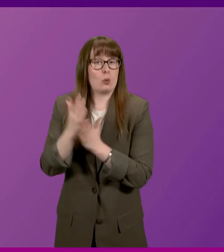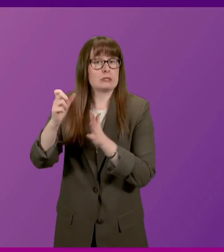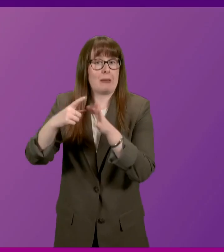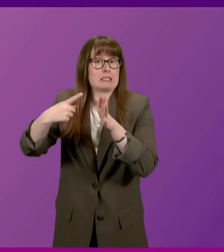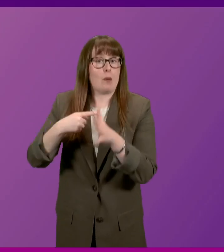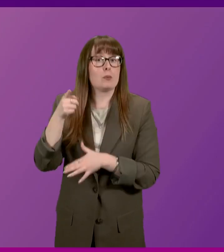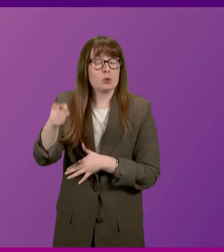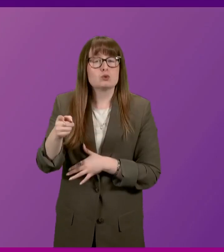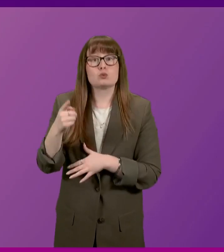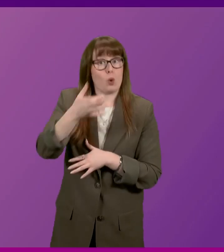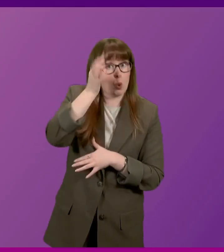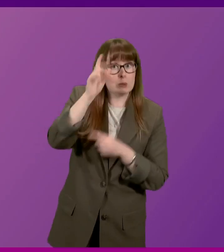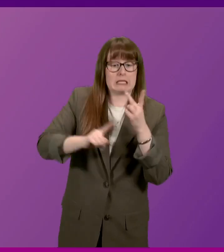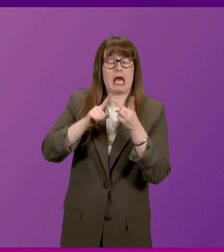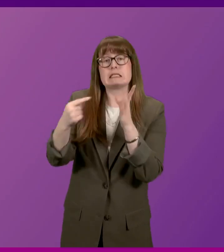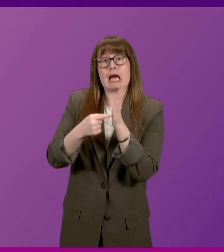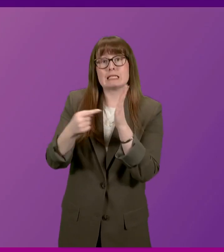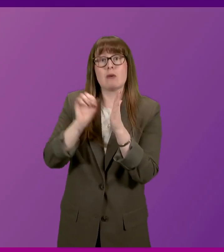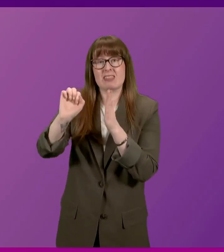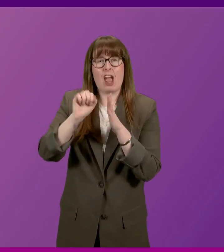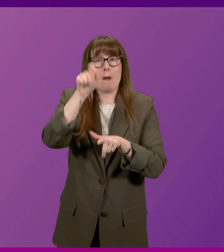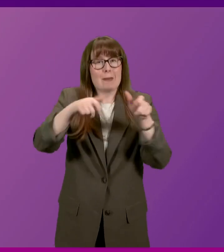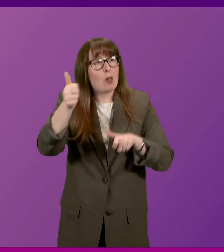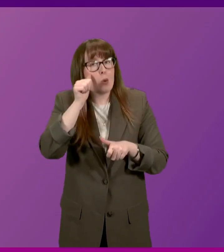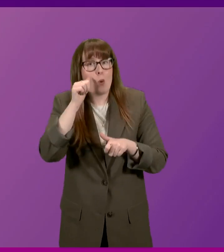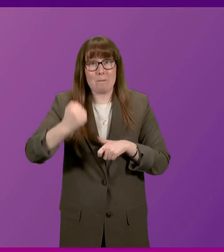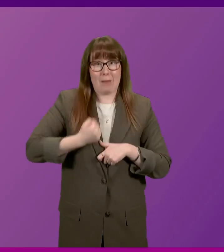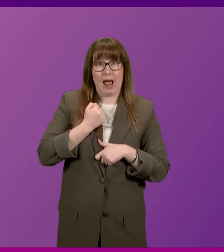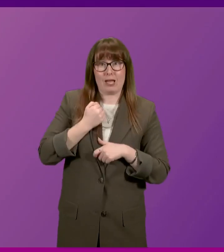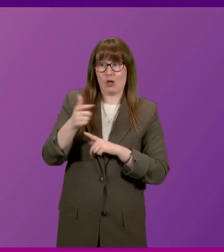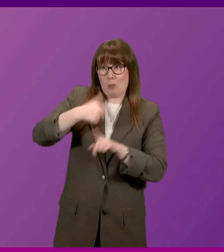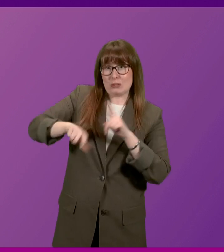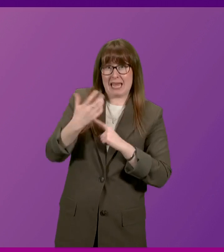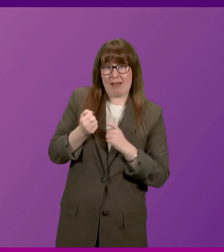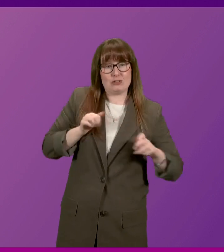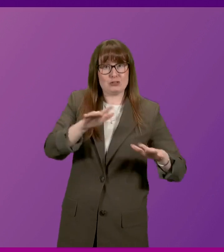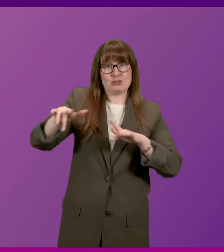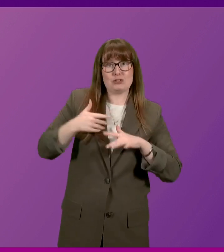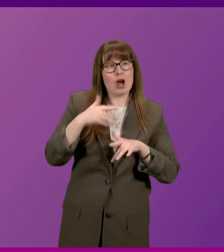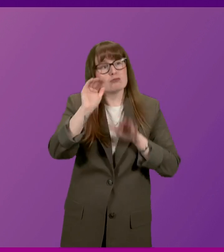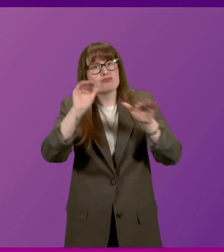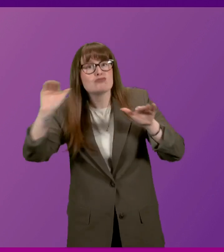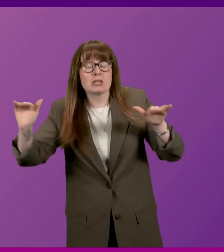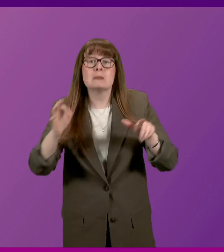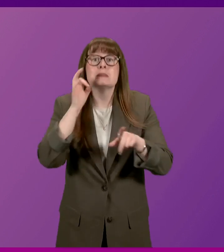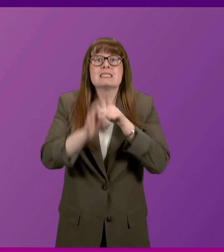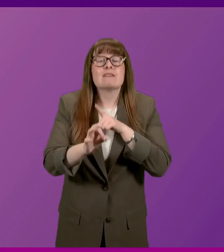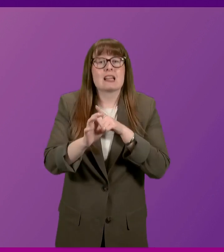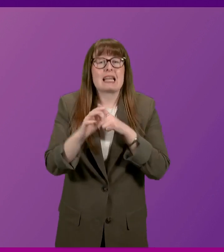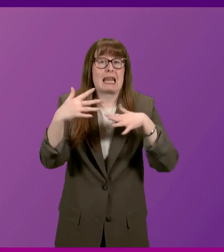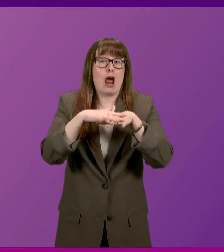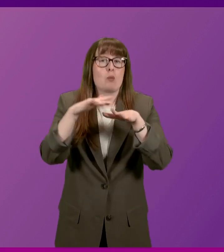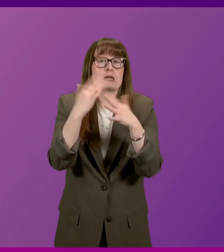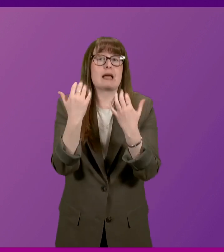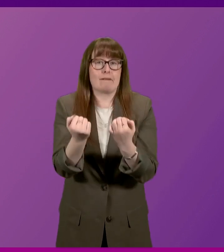both through Lucy and Tasnim's networks and my own networks in the deaf community, but especially networks